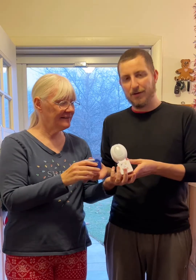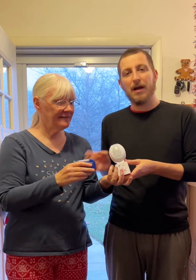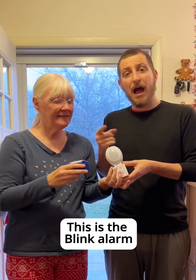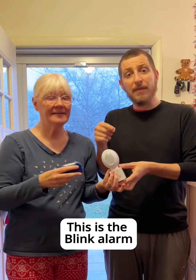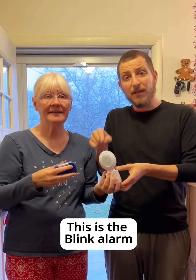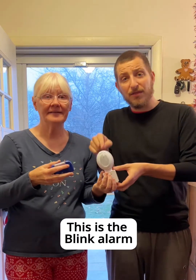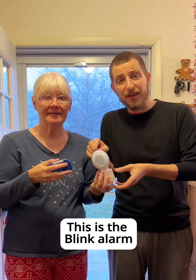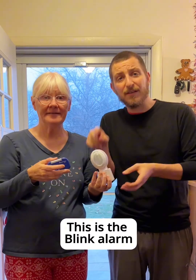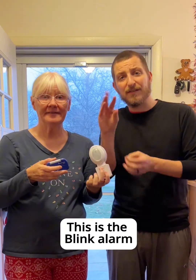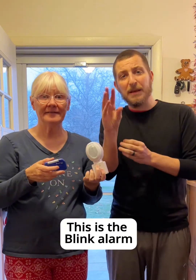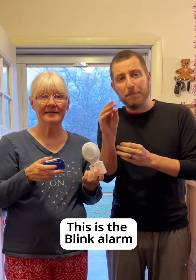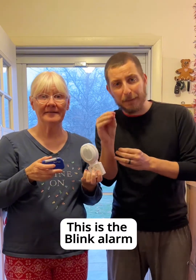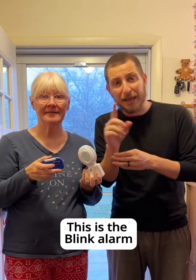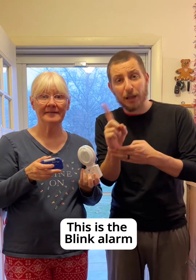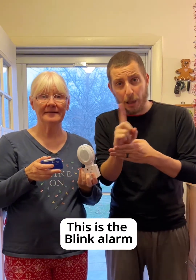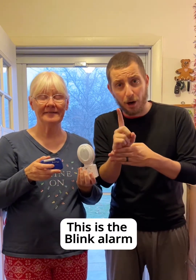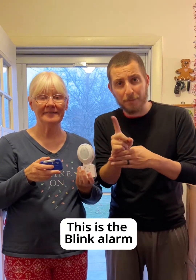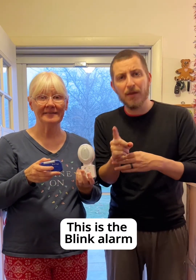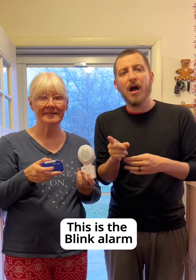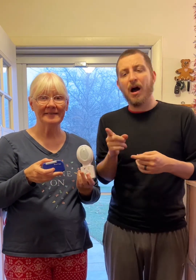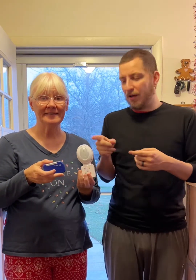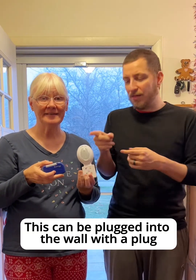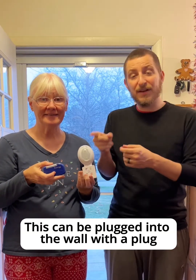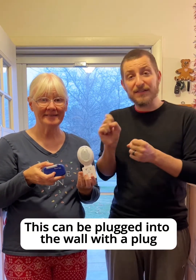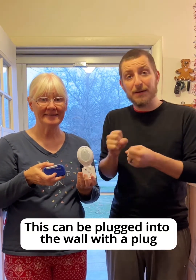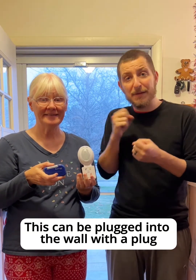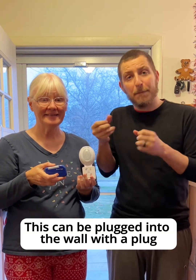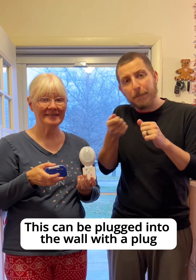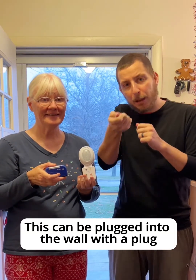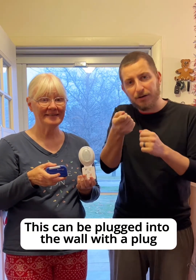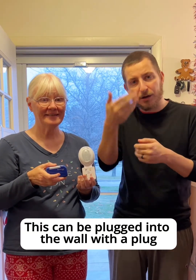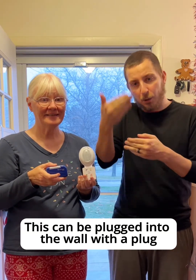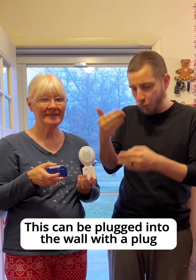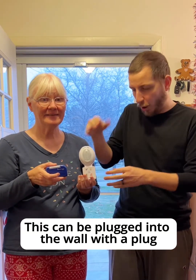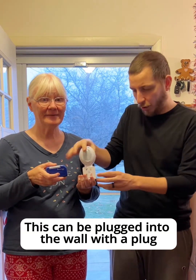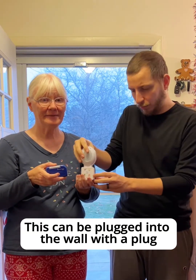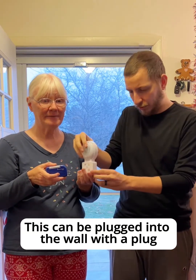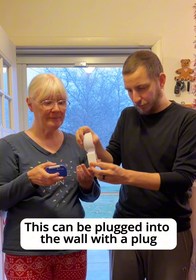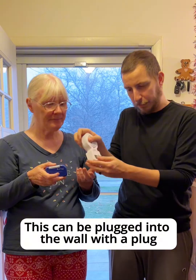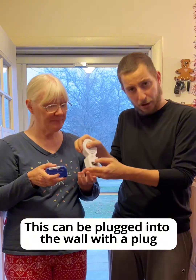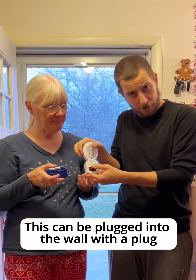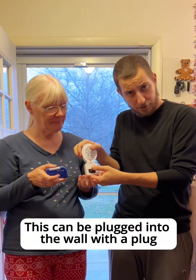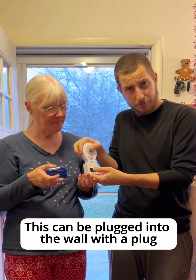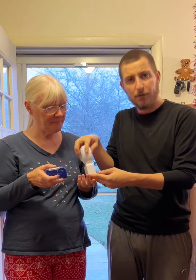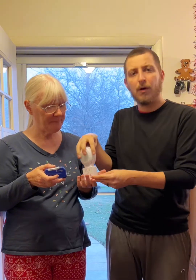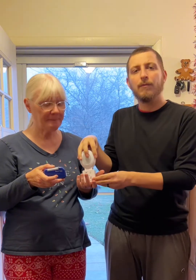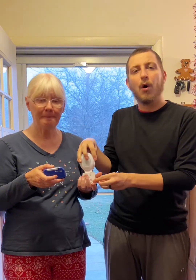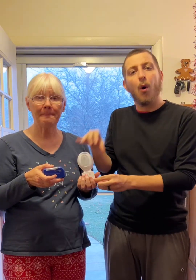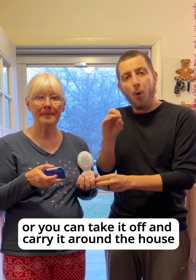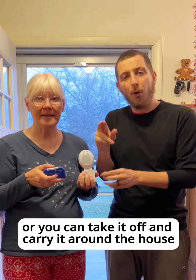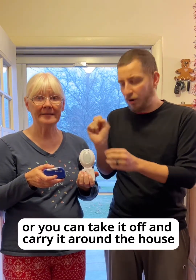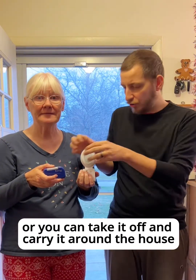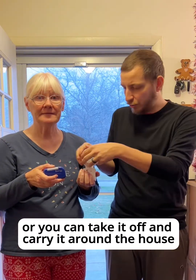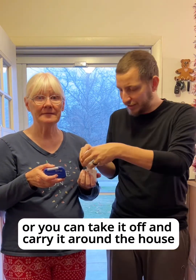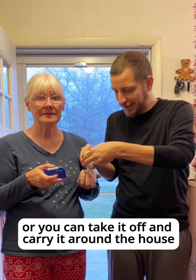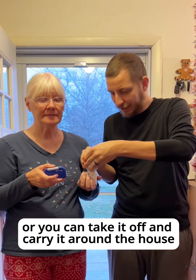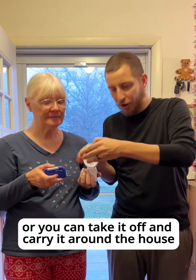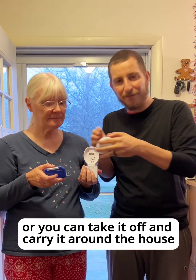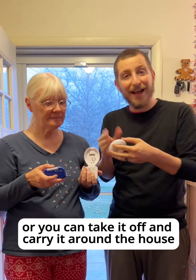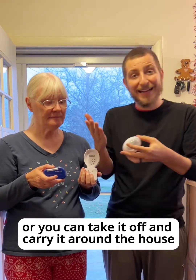And then this is the blink alarm. This can be plugged into the wall with a plug, or you can take it off and carry